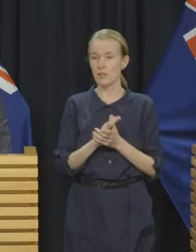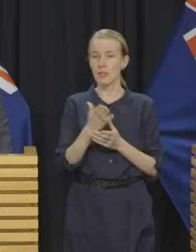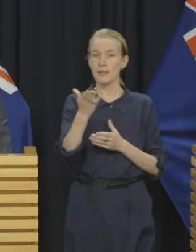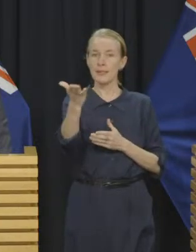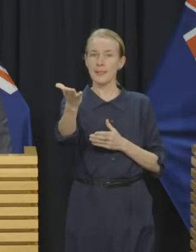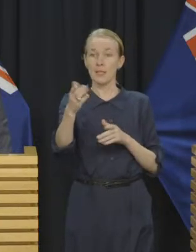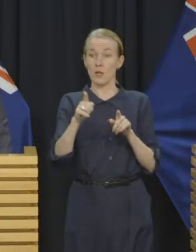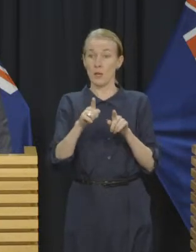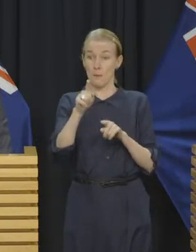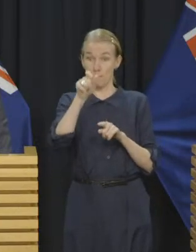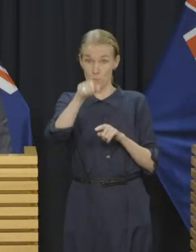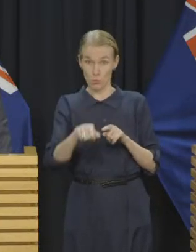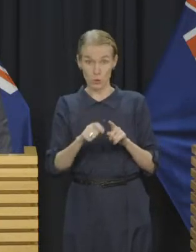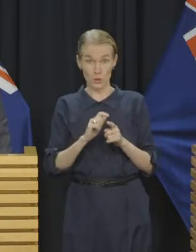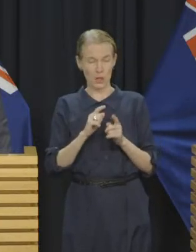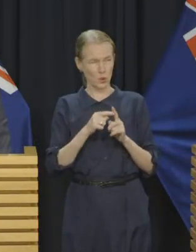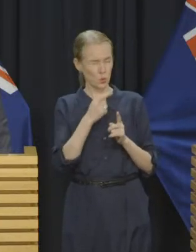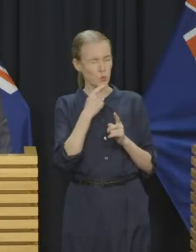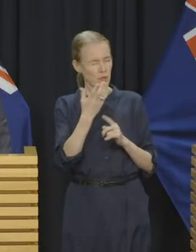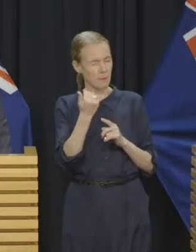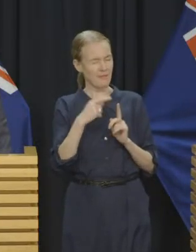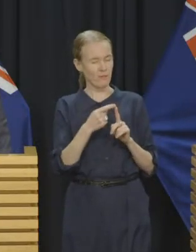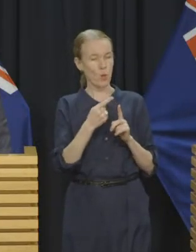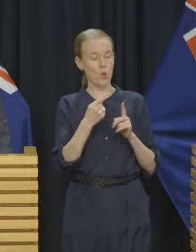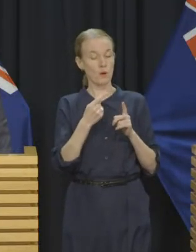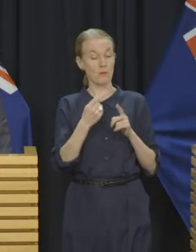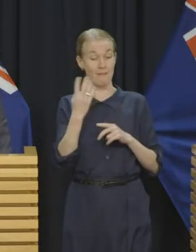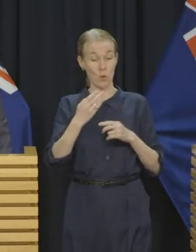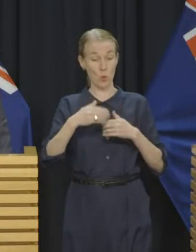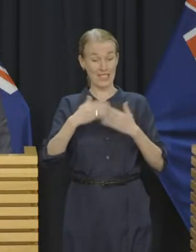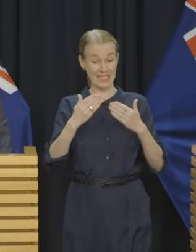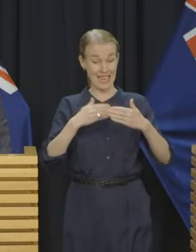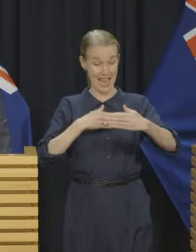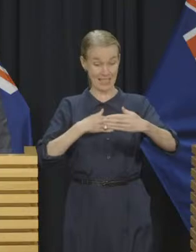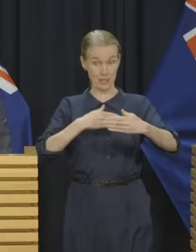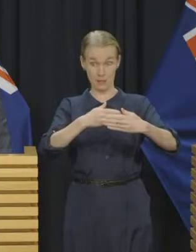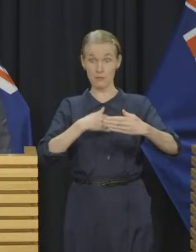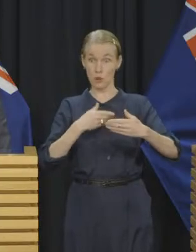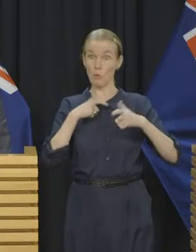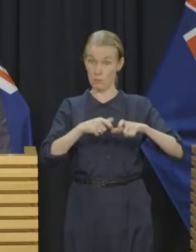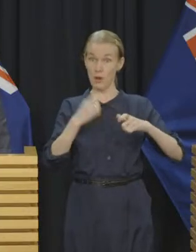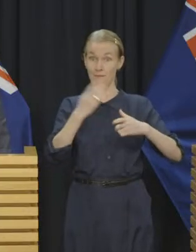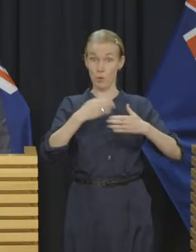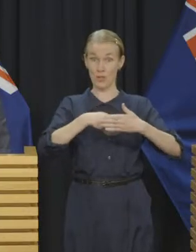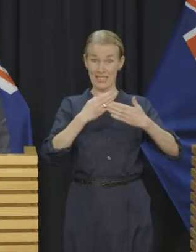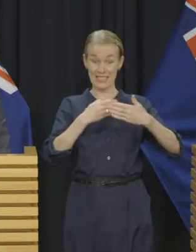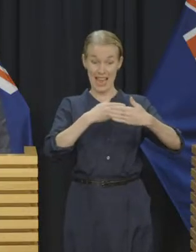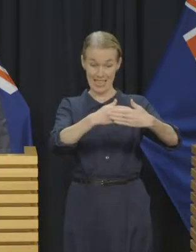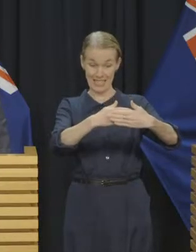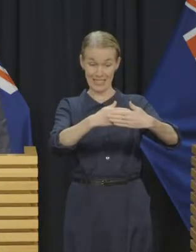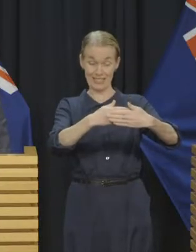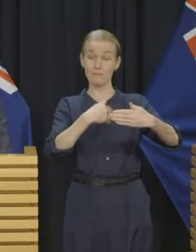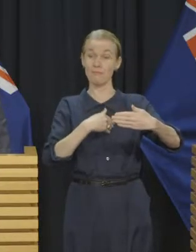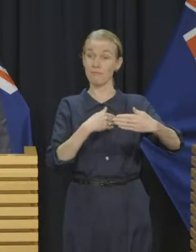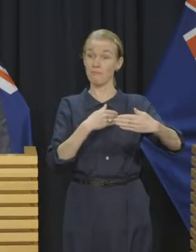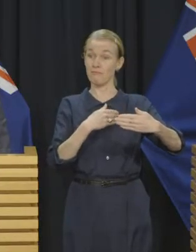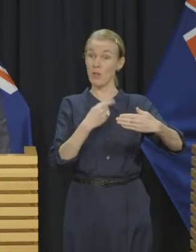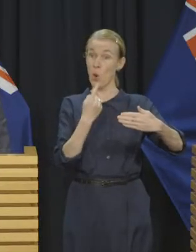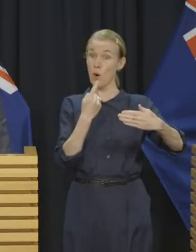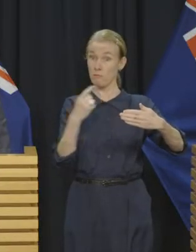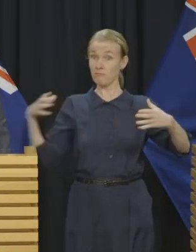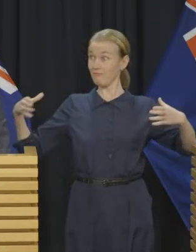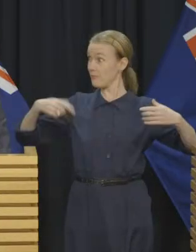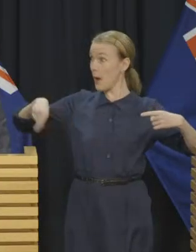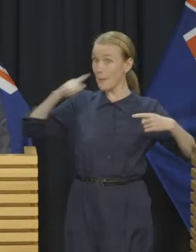who test positive in the facilities leave in that 14 to 16 day Had window. left at that 14 to 16 days. So the